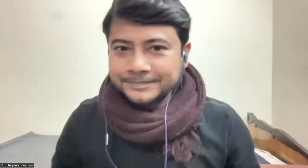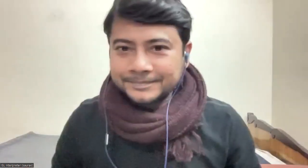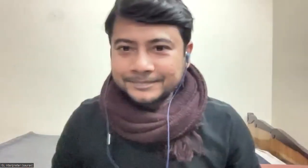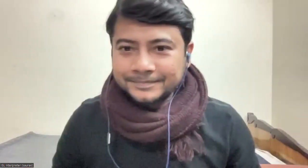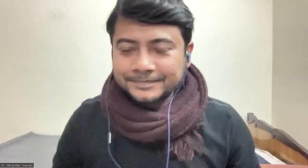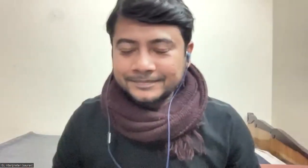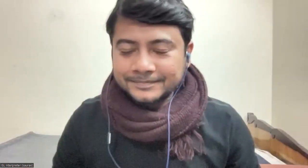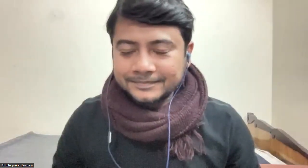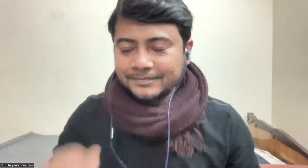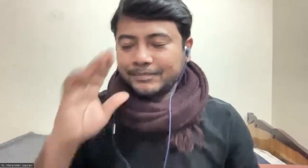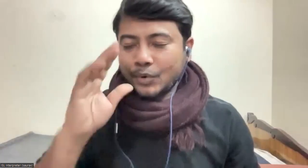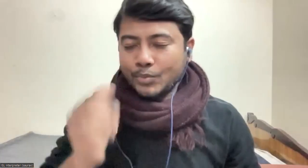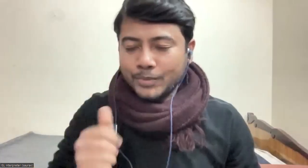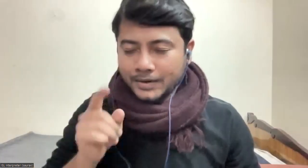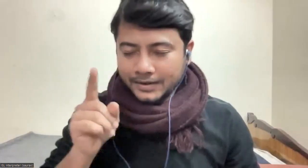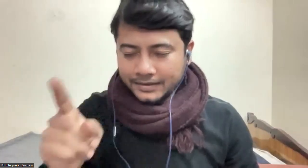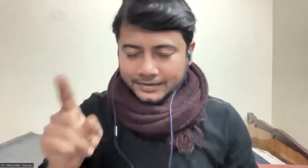Srila Prabhupada ki Jai.